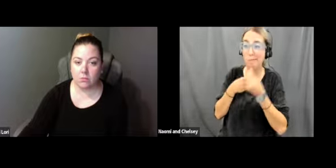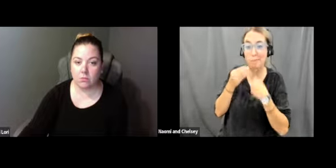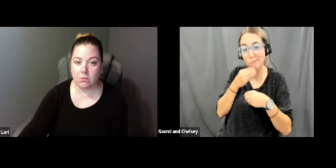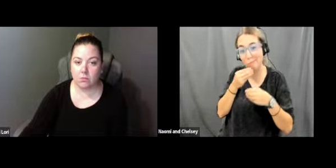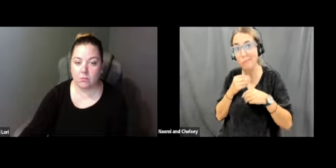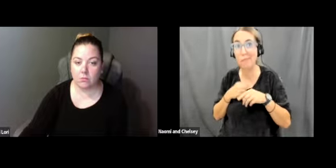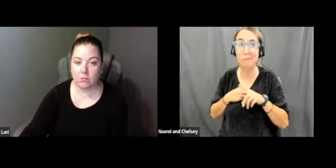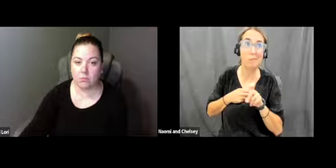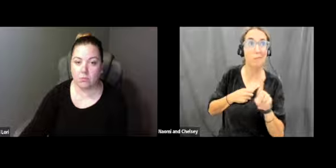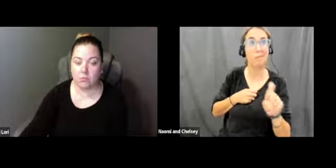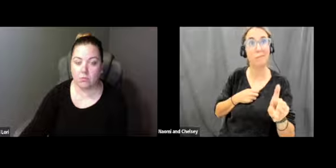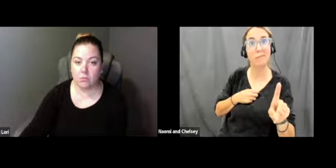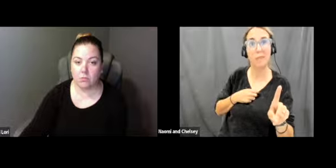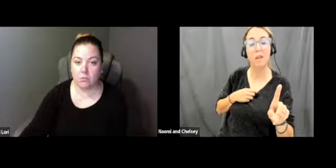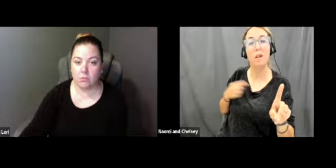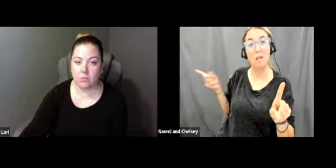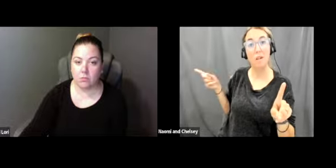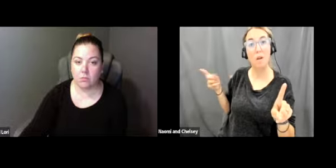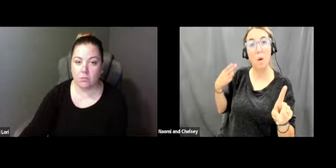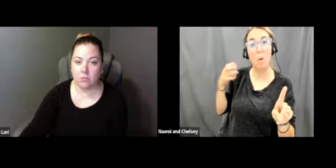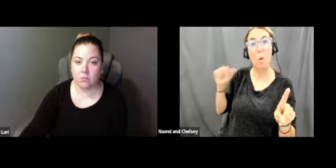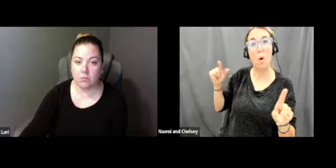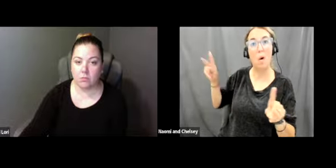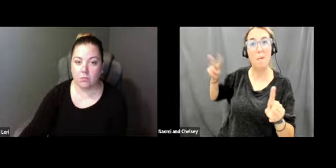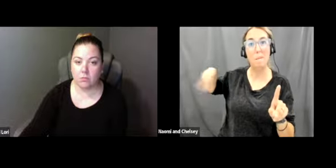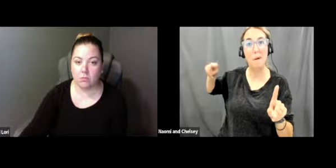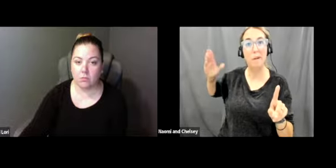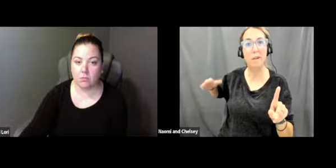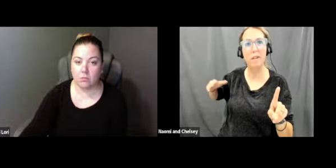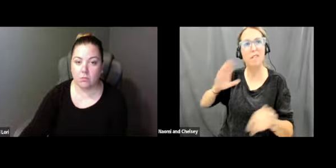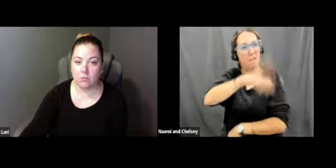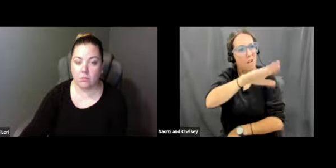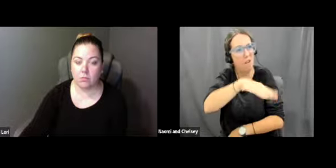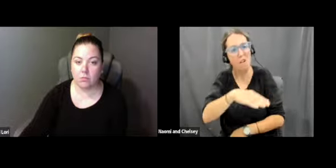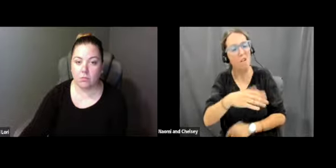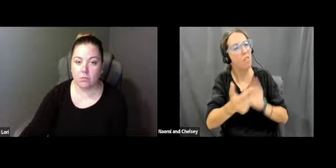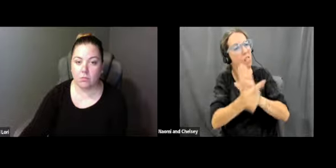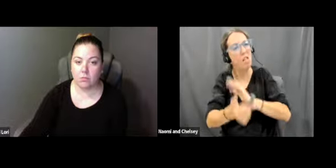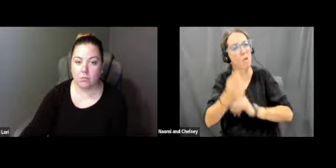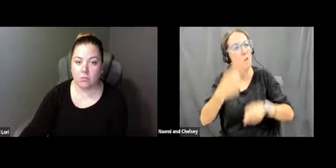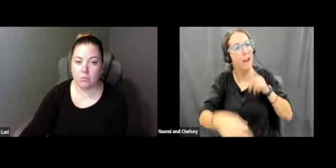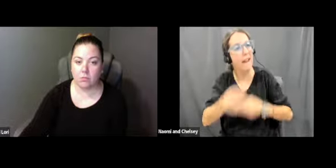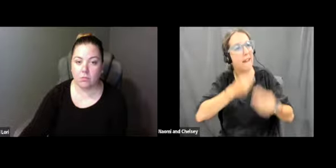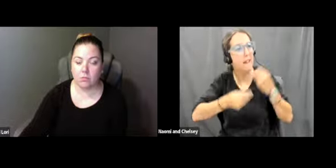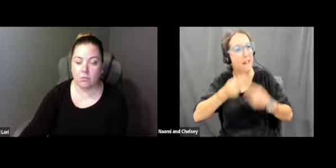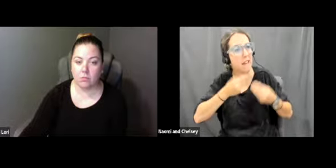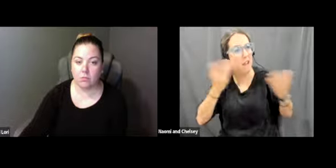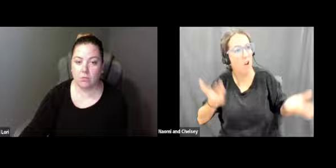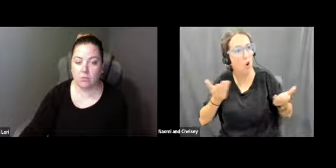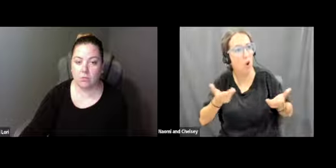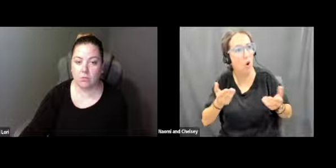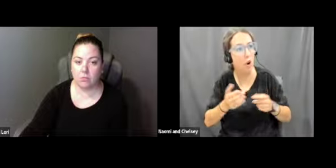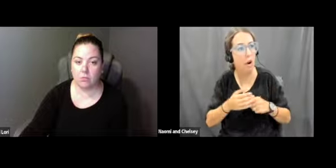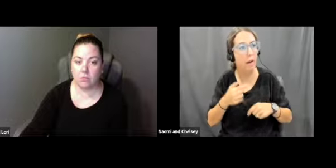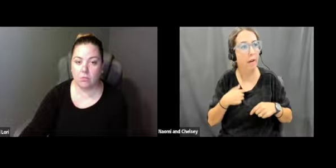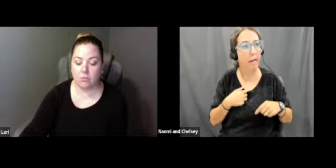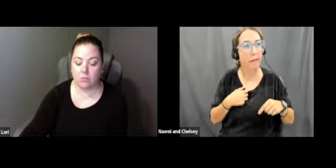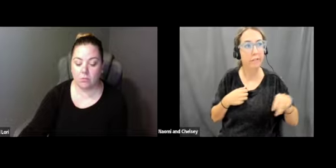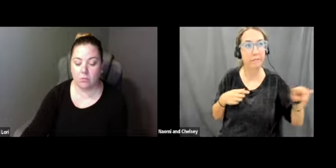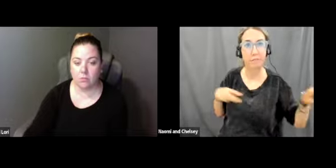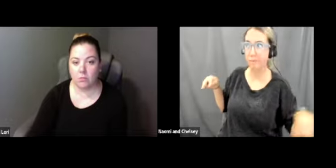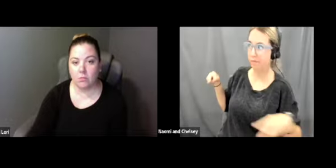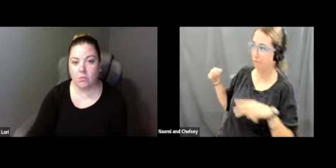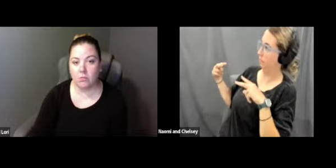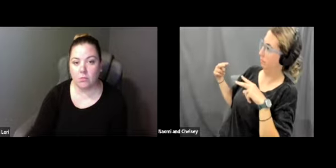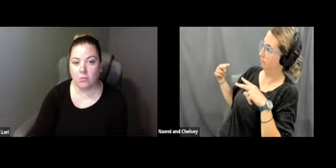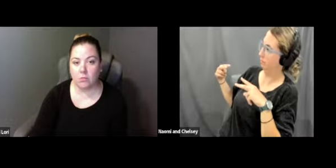hall monitor said, hey, no eating in the hall. And I turned around and they saw that I had a lanyard, and they were like, oh gosh. And by the way,